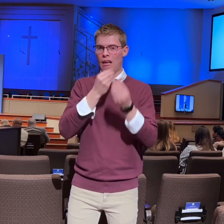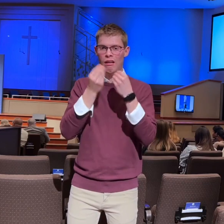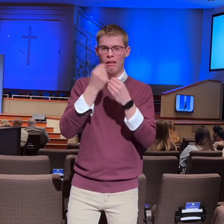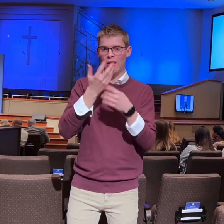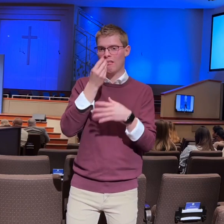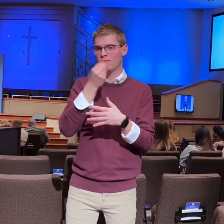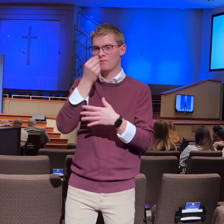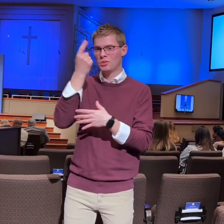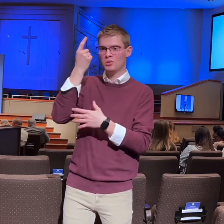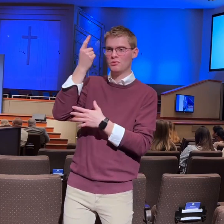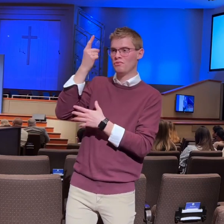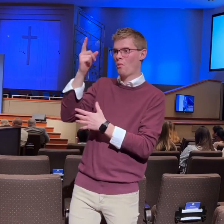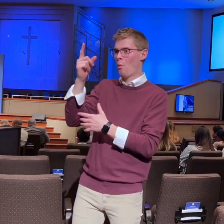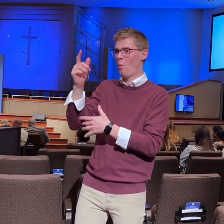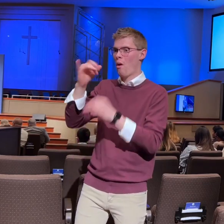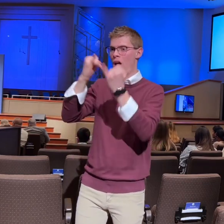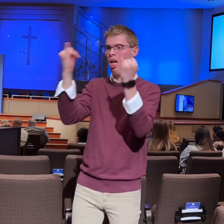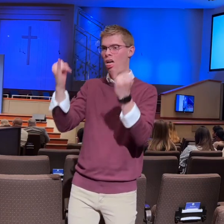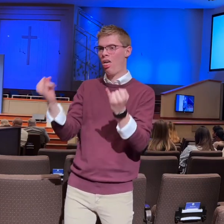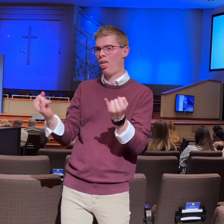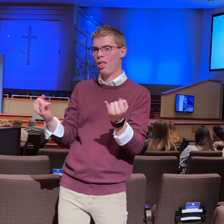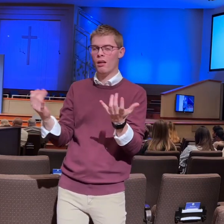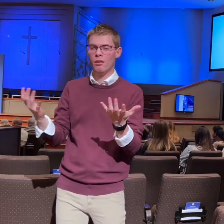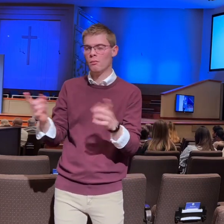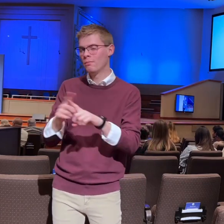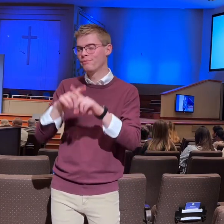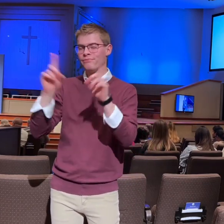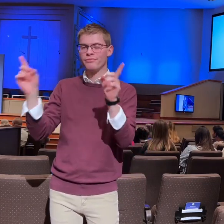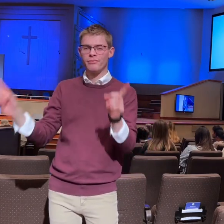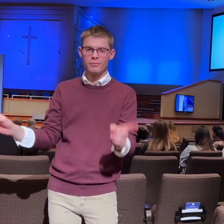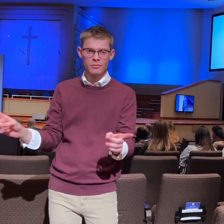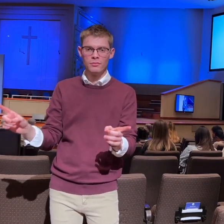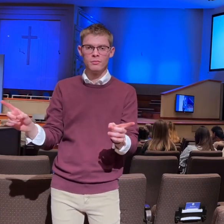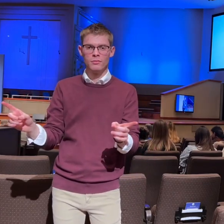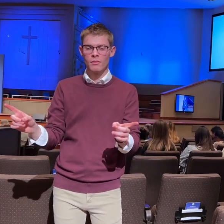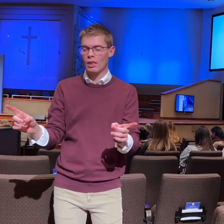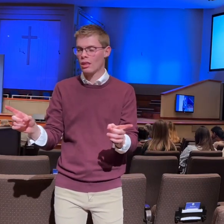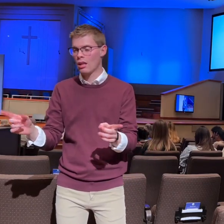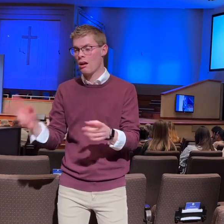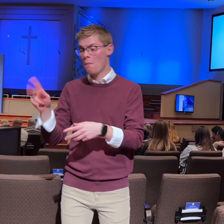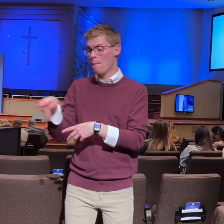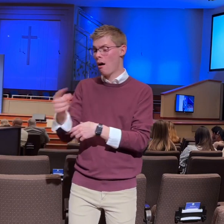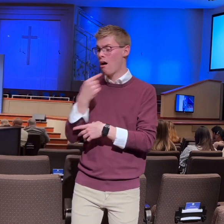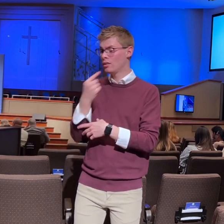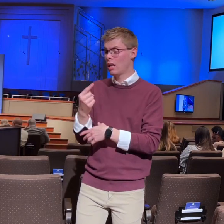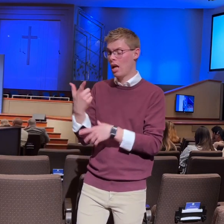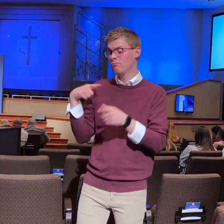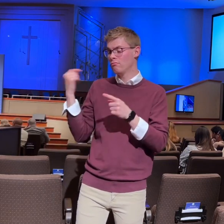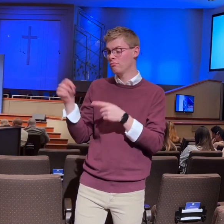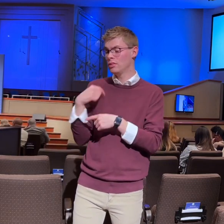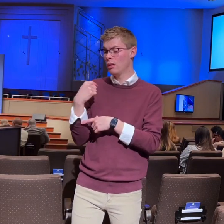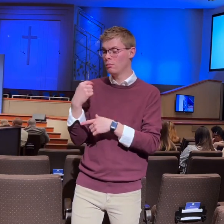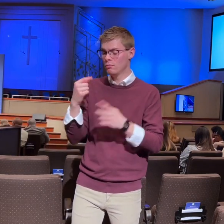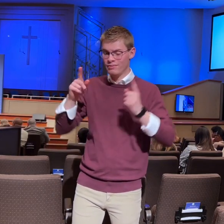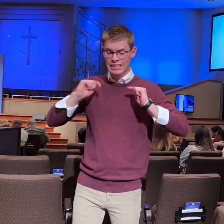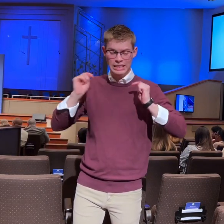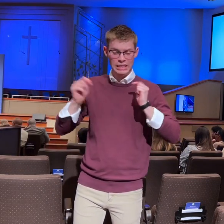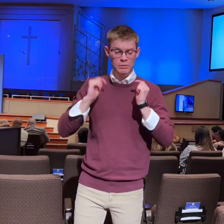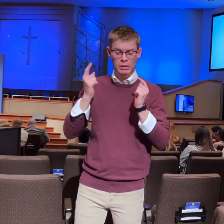and being conscious of the weaker brethren. But Paul is addressing to Timothy here the false teachings that